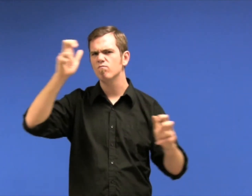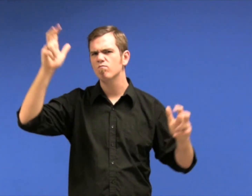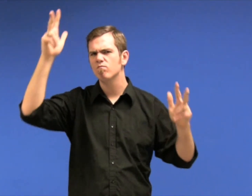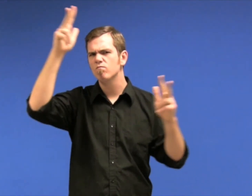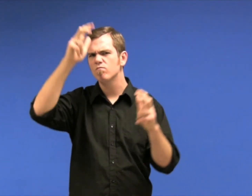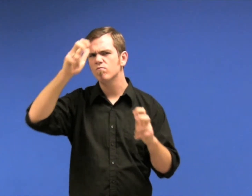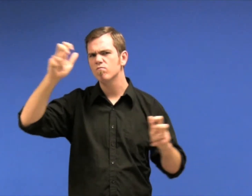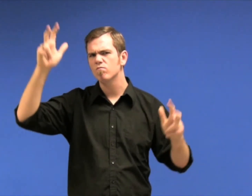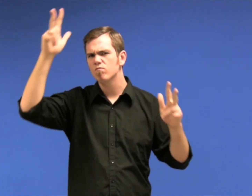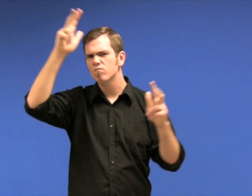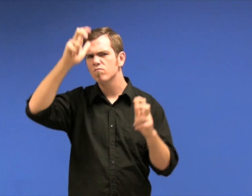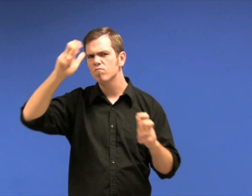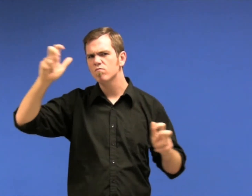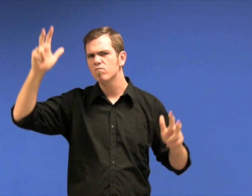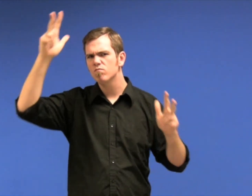Again, mischievous.